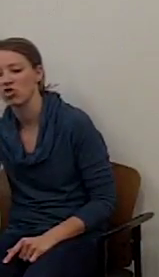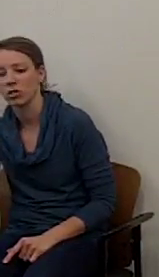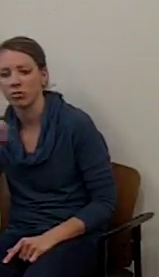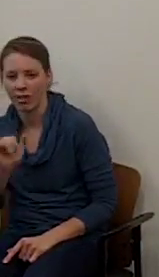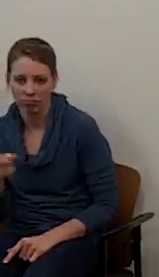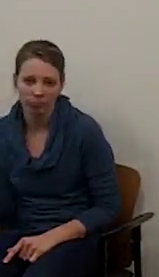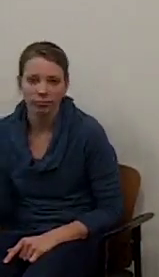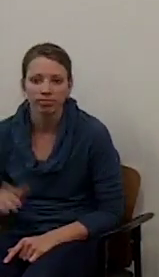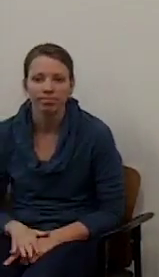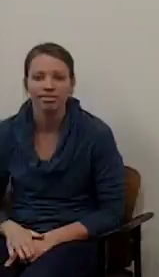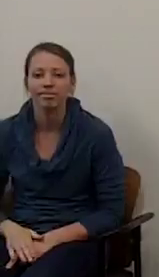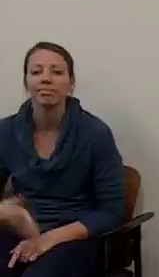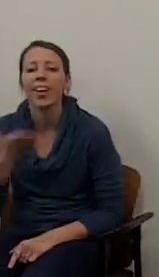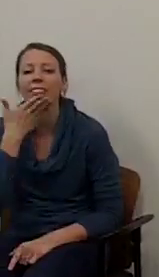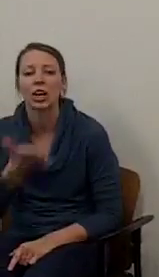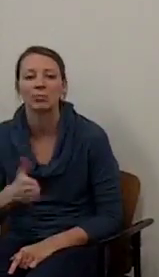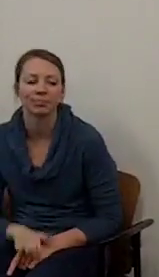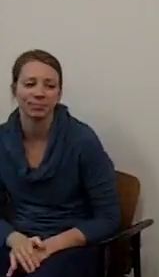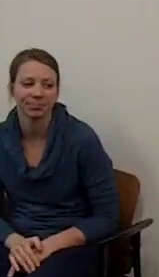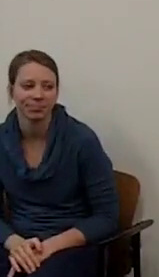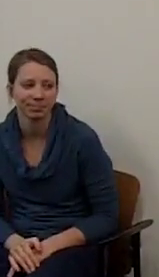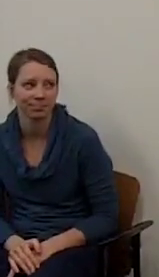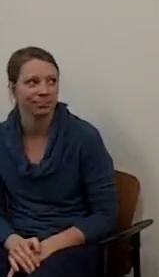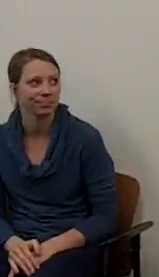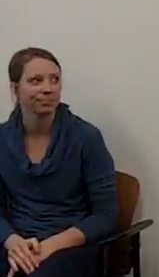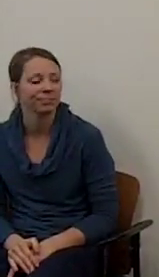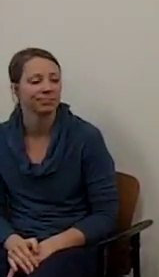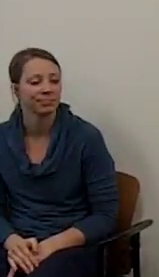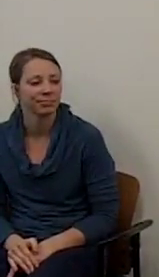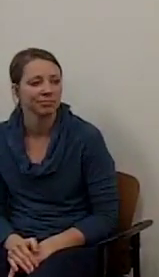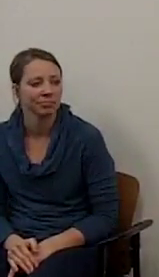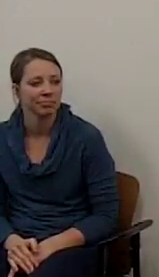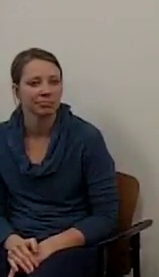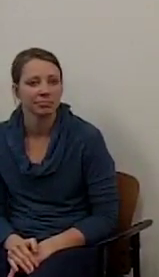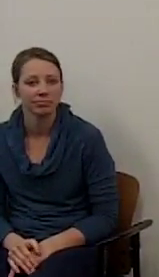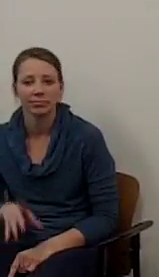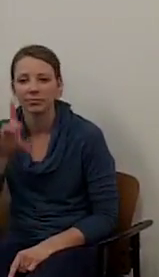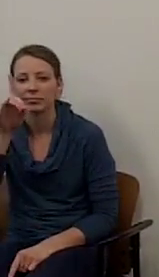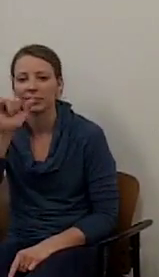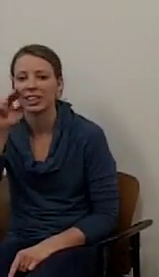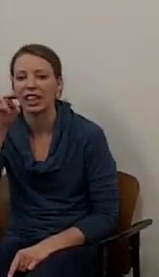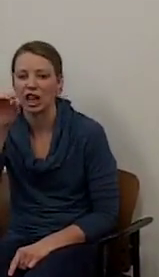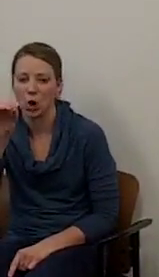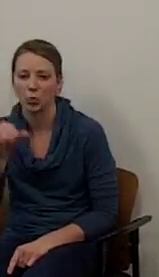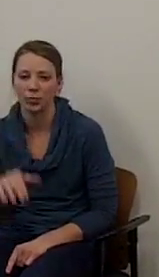Thank you, Lainey. Okay, Dino's up next.